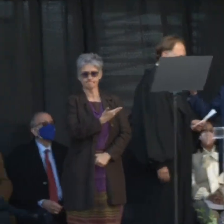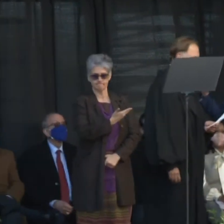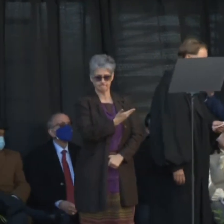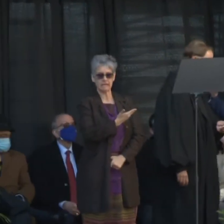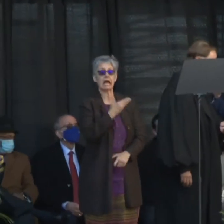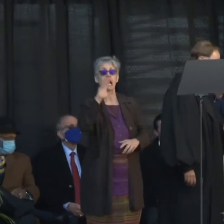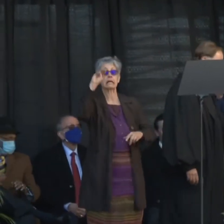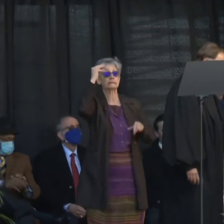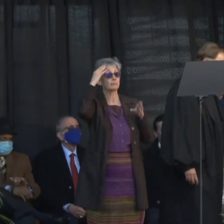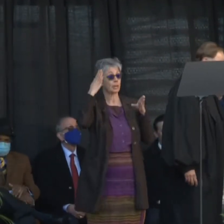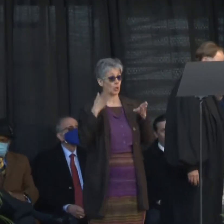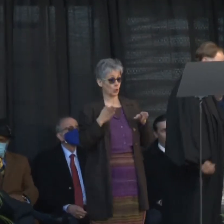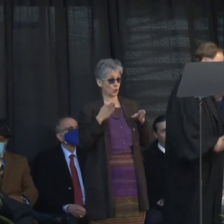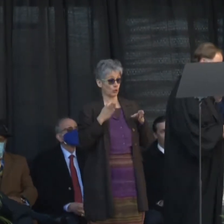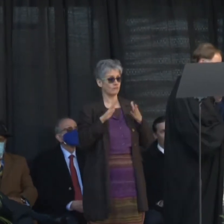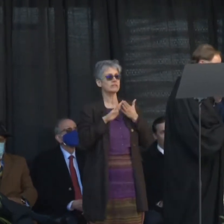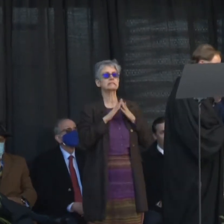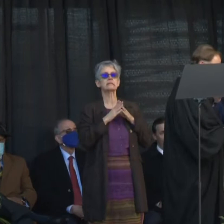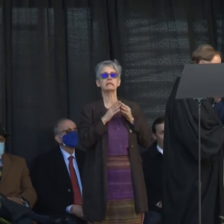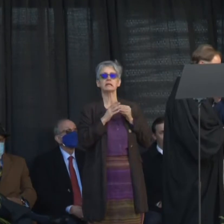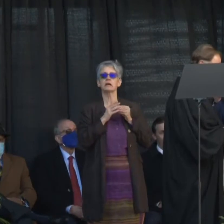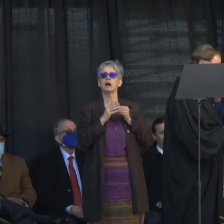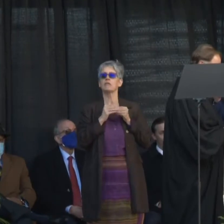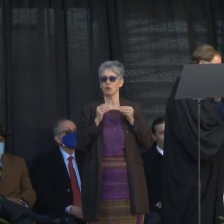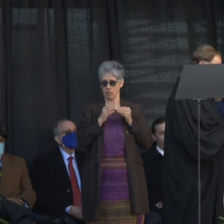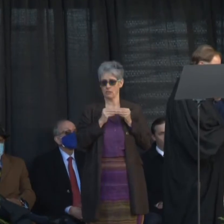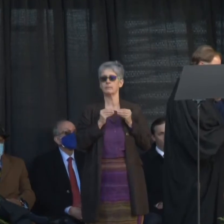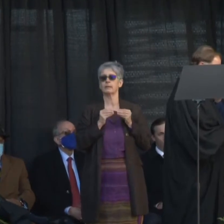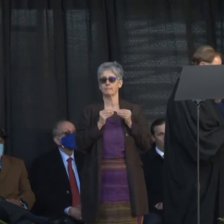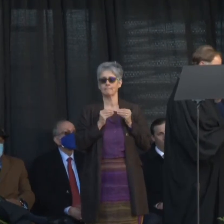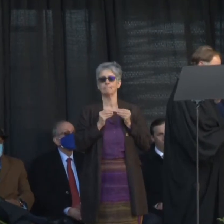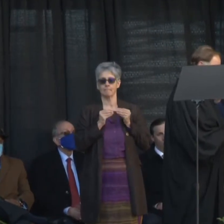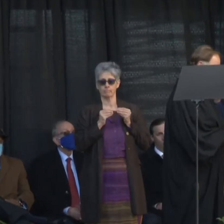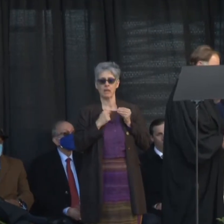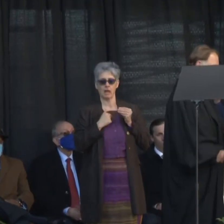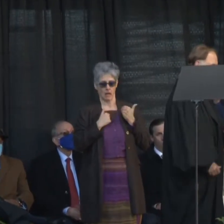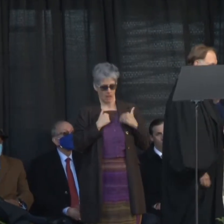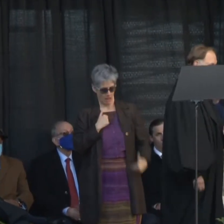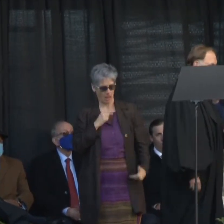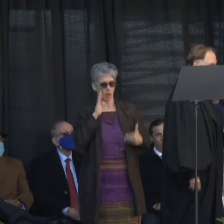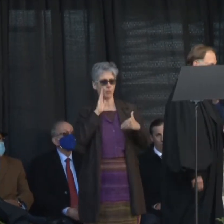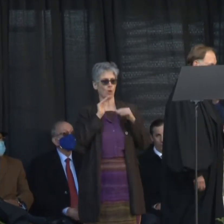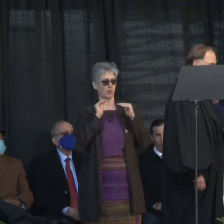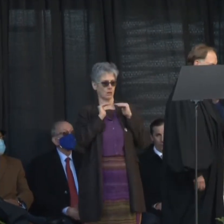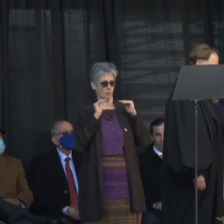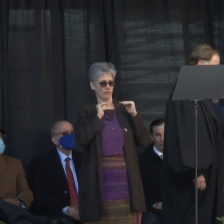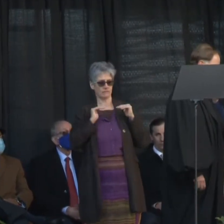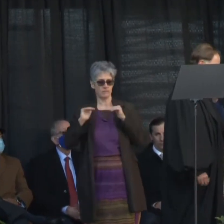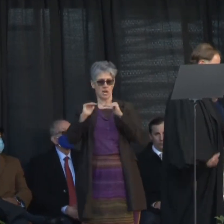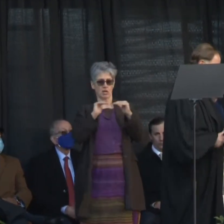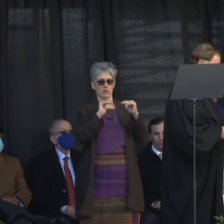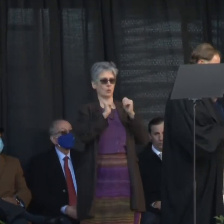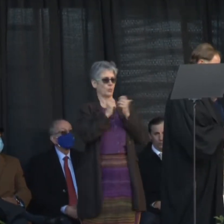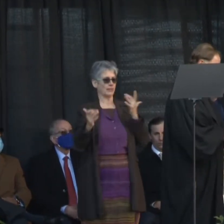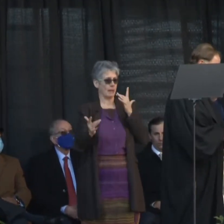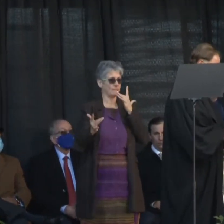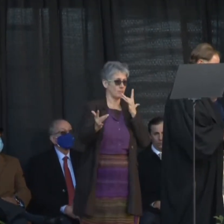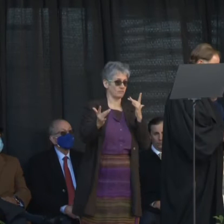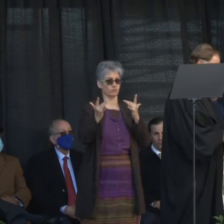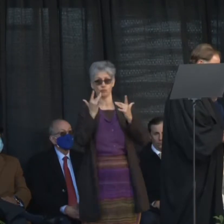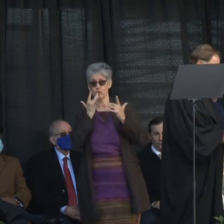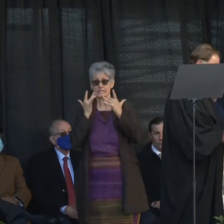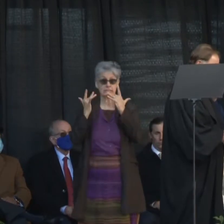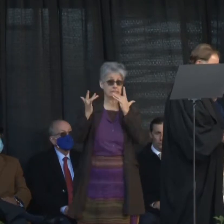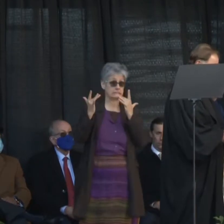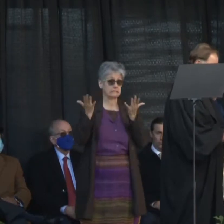As mayor of the city of Columbia. As mayor of the city of Columbia. I will equally, fairly, and impartially. I will